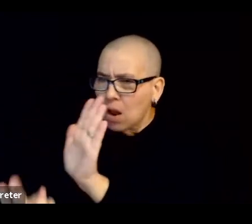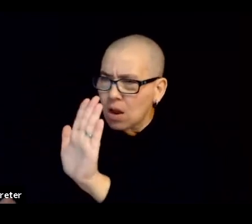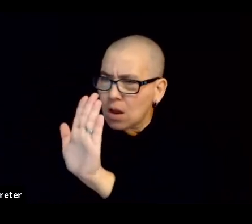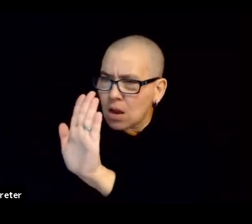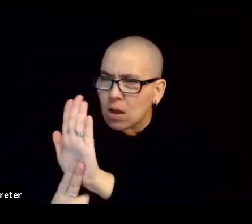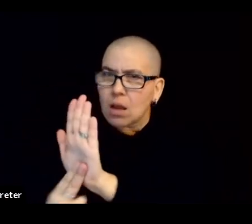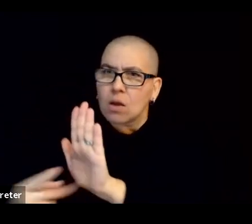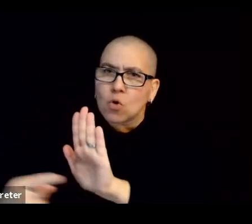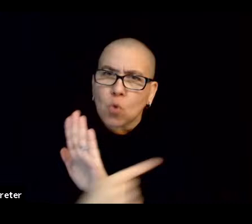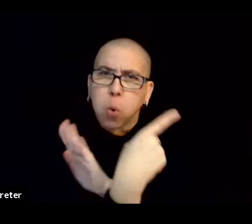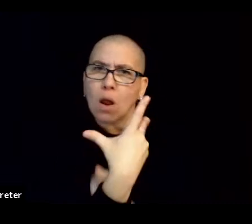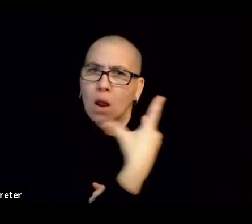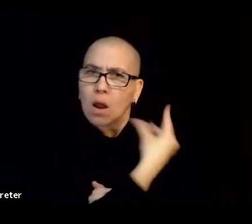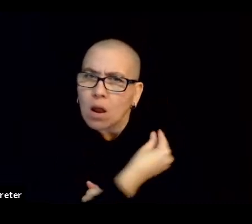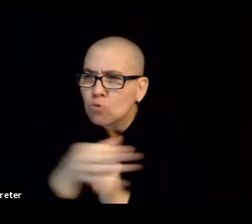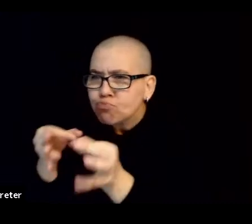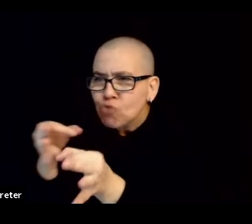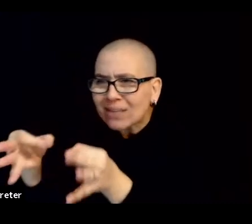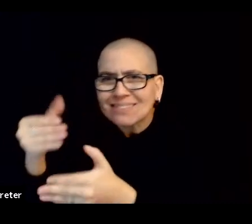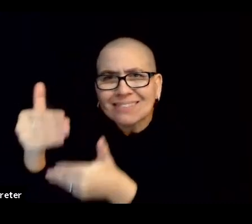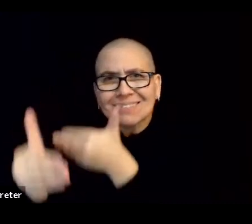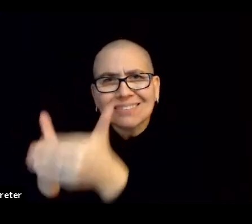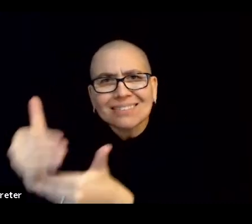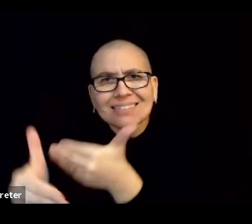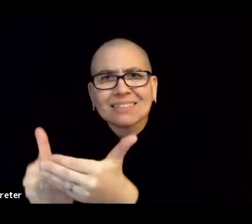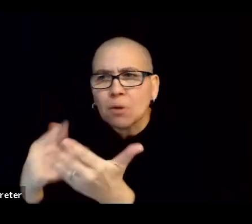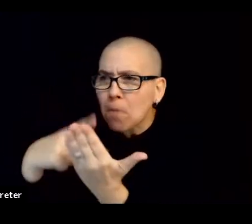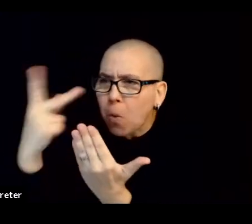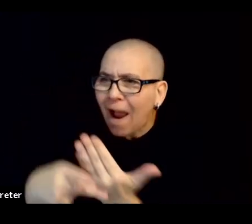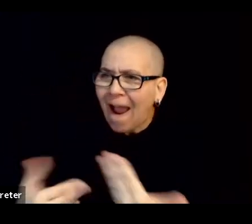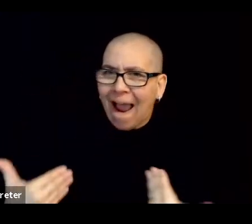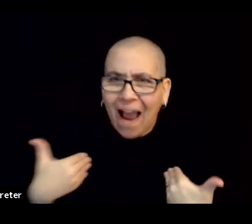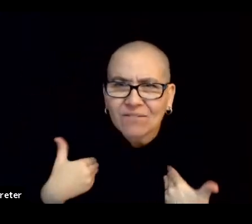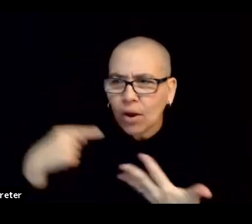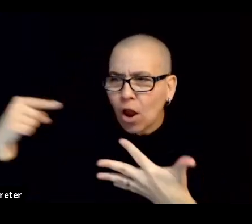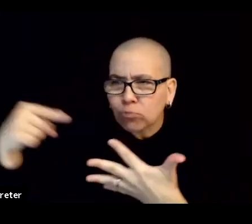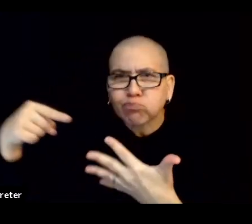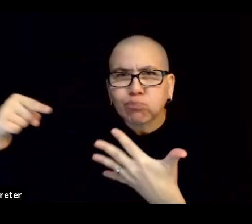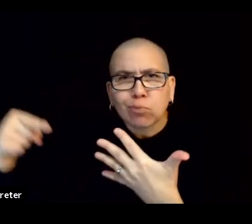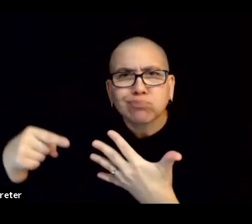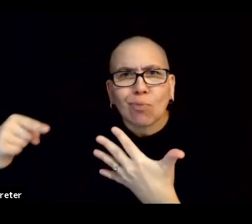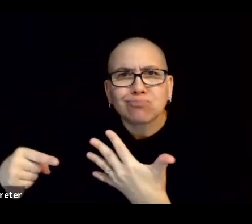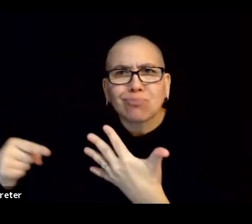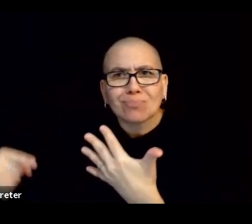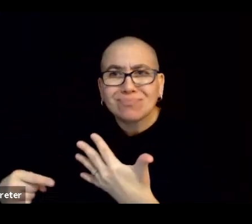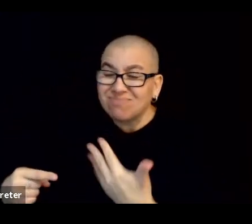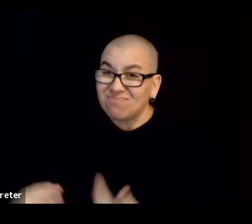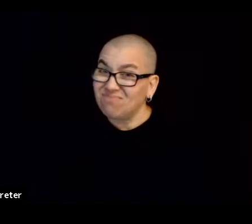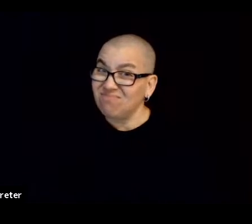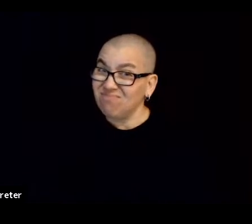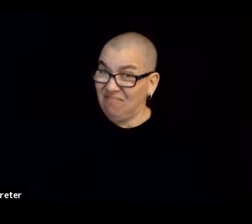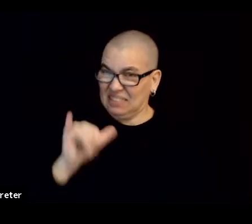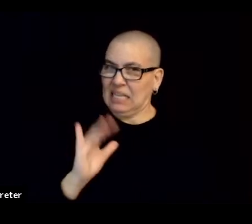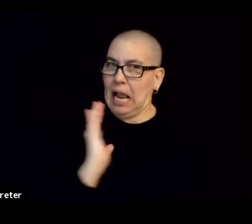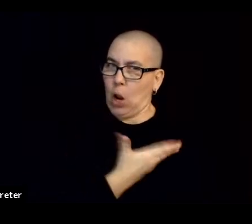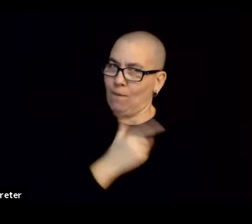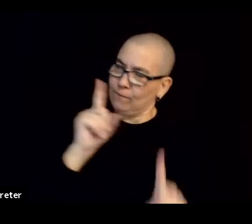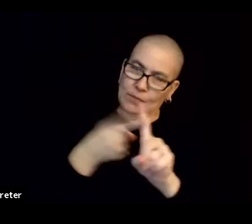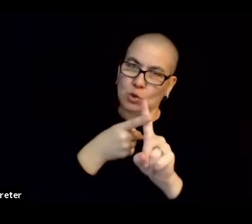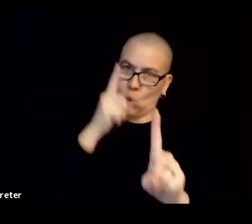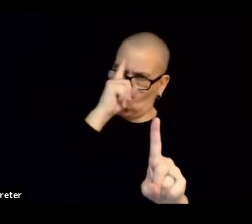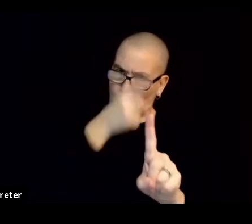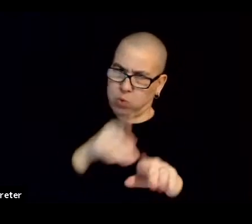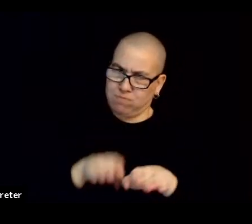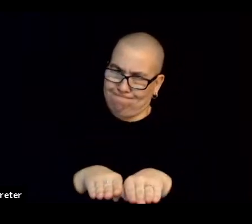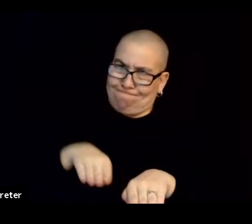this pilot program that has been talked about today seems like a great step in the right direction. We all must be deliberate also